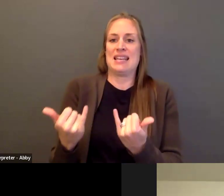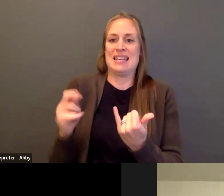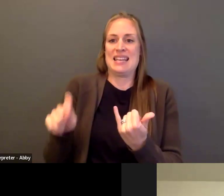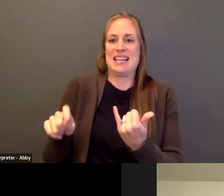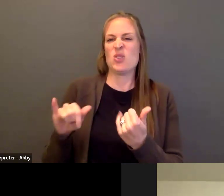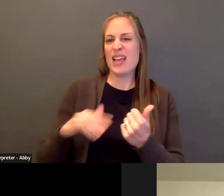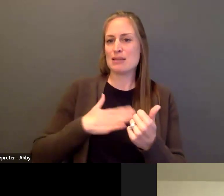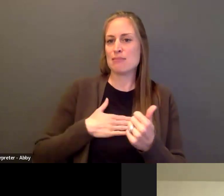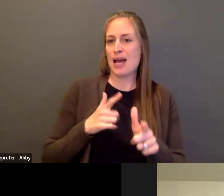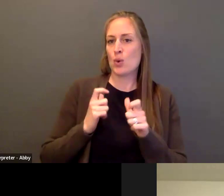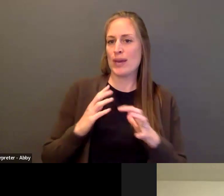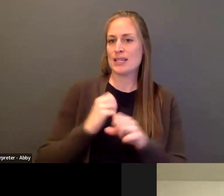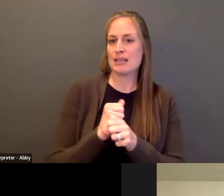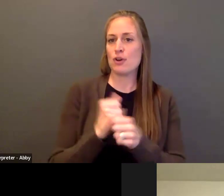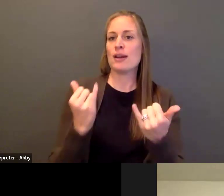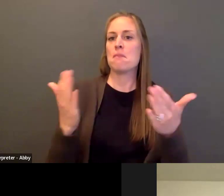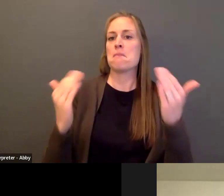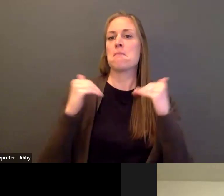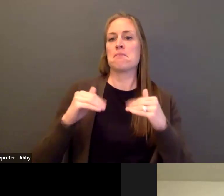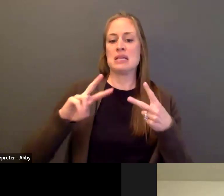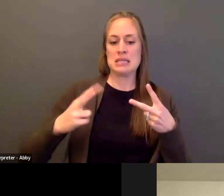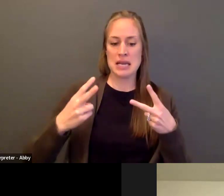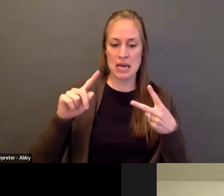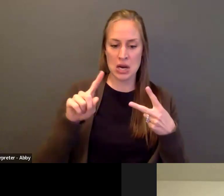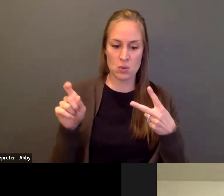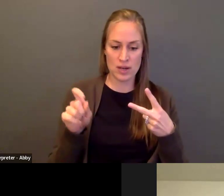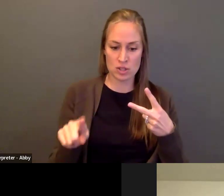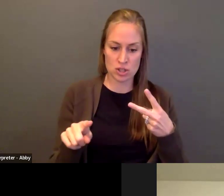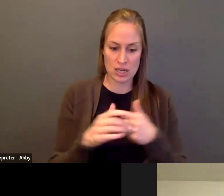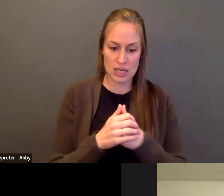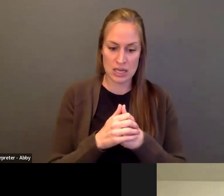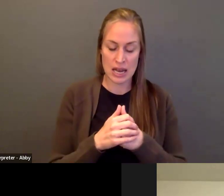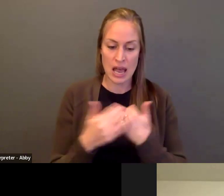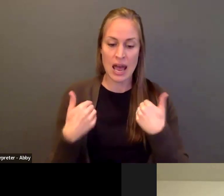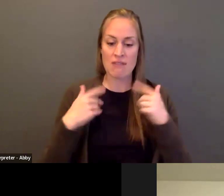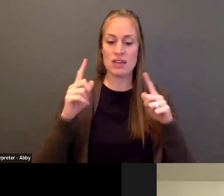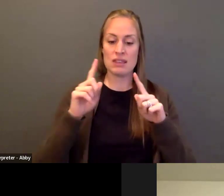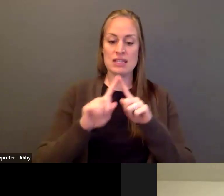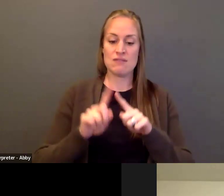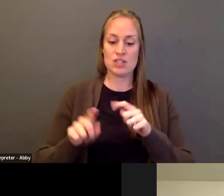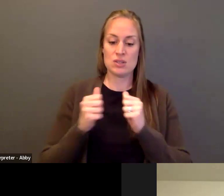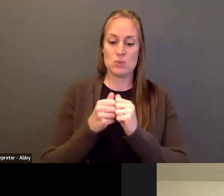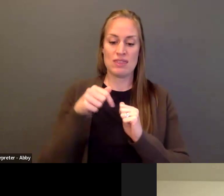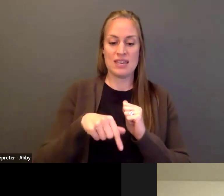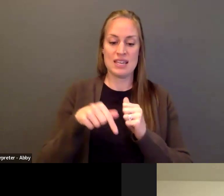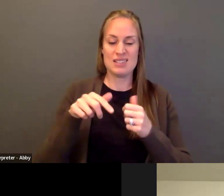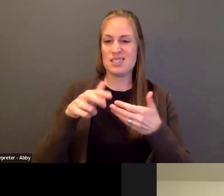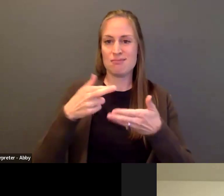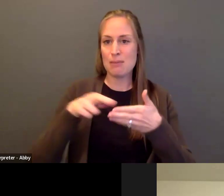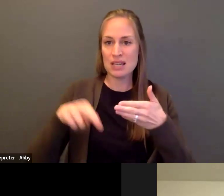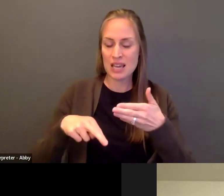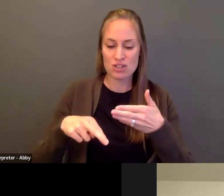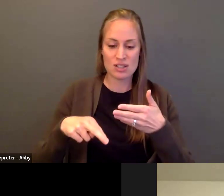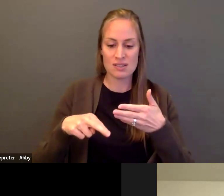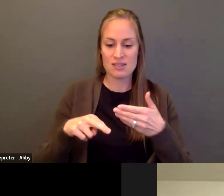is, given these differences, these unique needs, what are the implications for the behavioral health crisis response system?